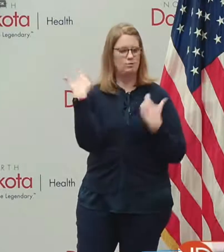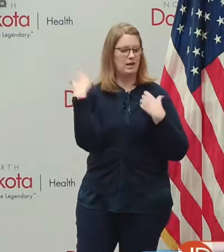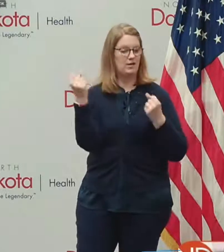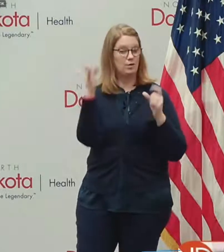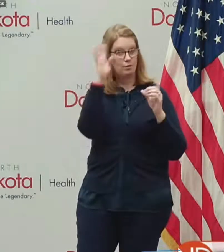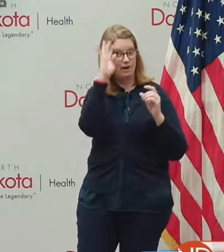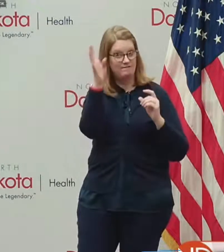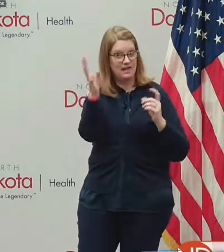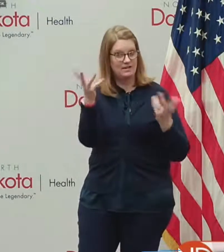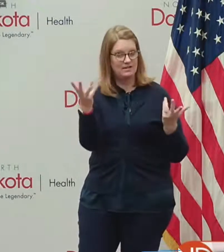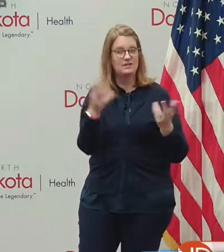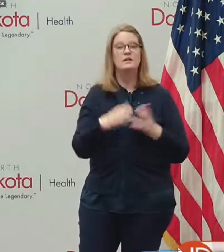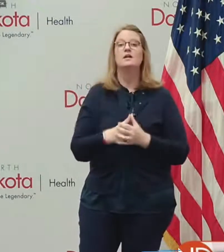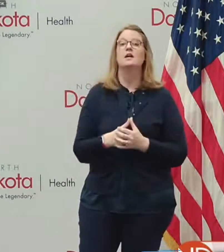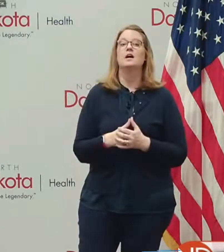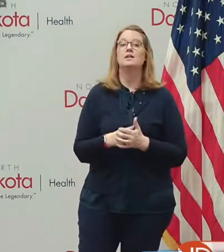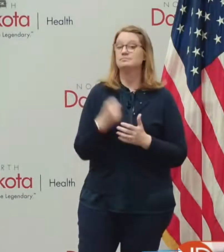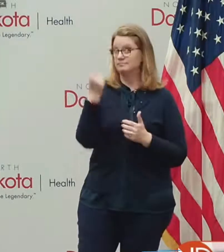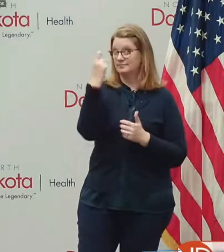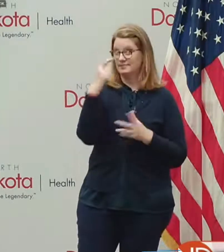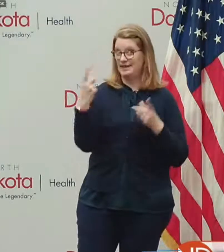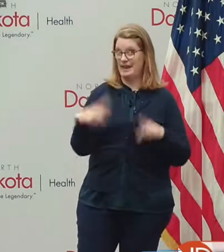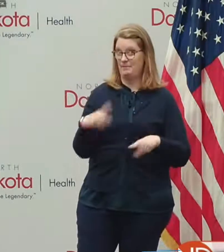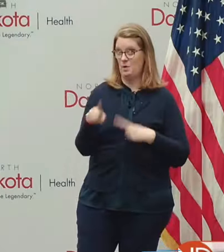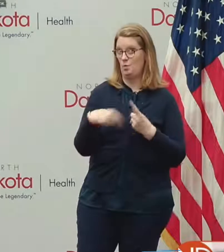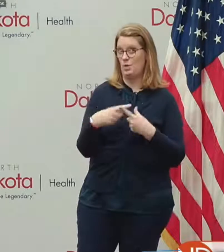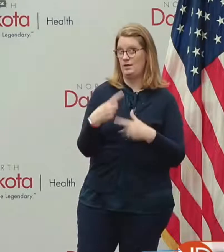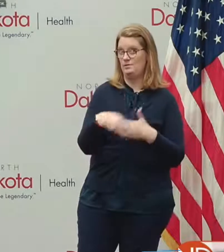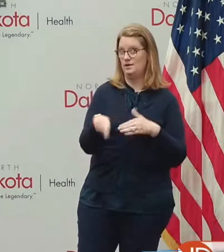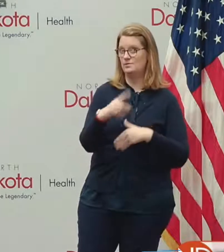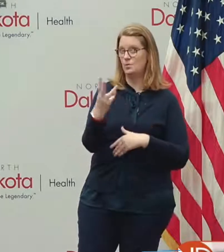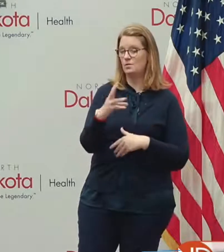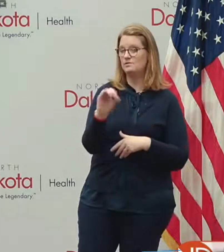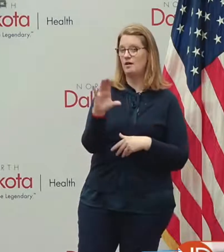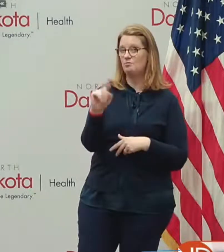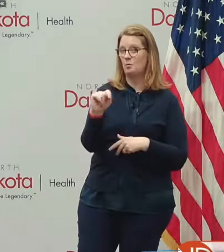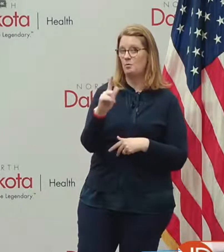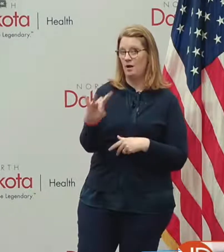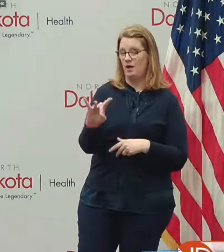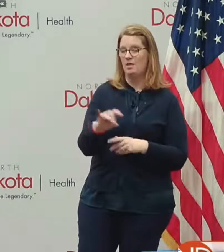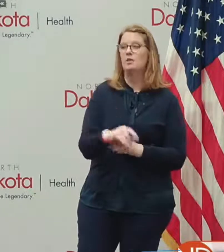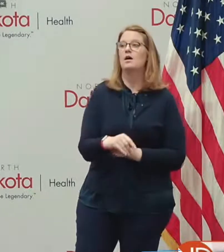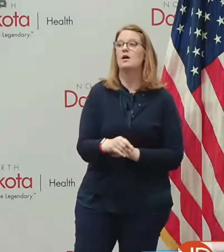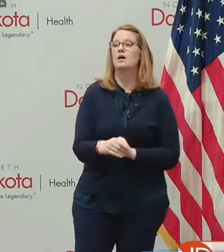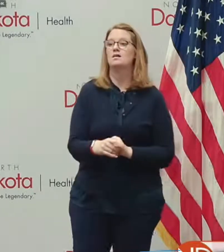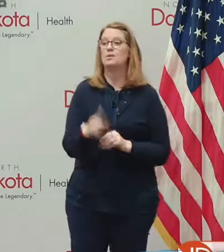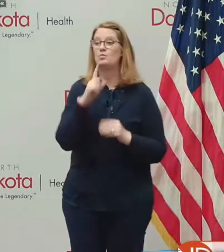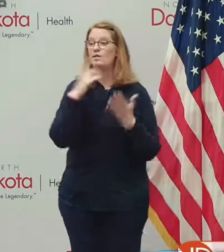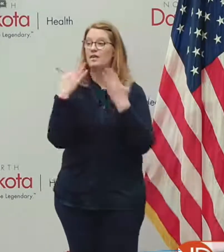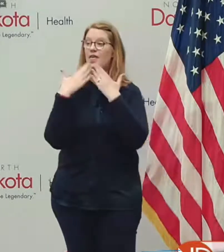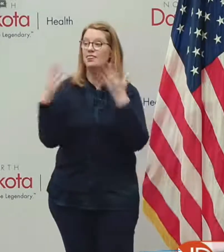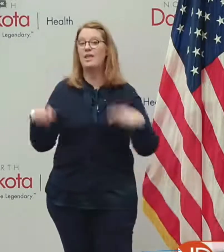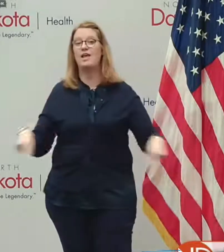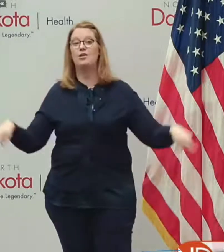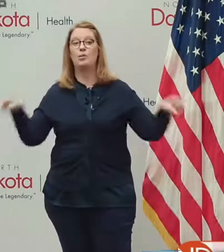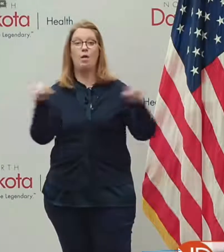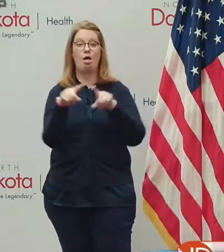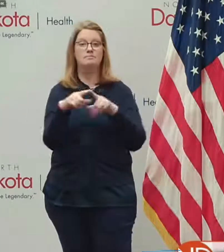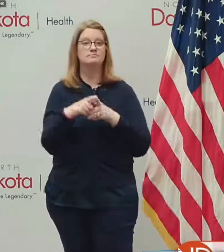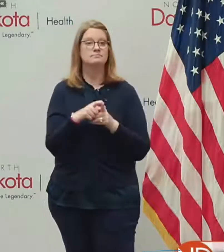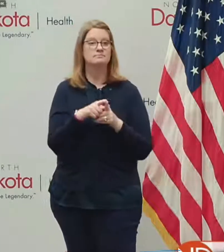Reinvented, which is going to happen next Wednesday, October 28th. And thank you also for your